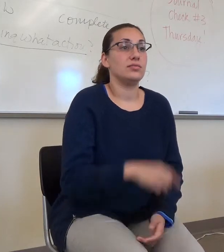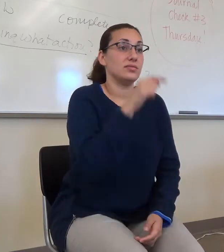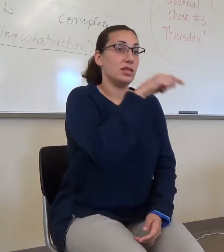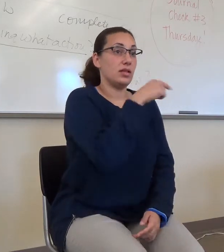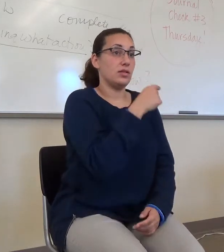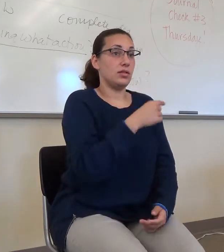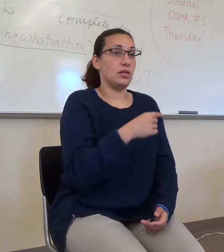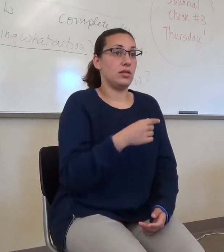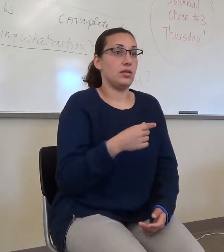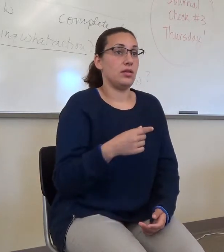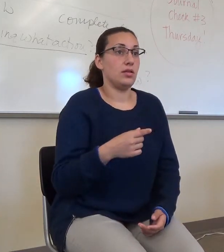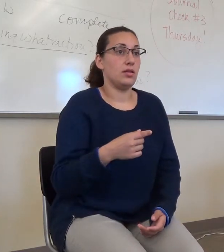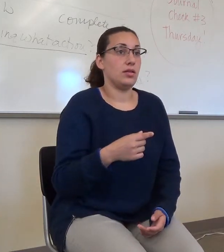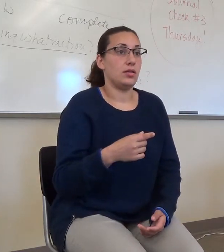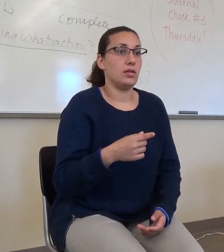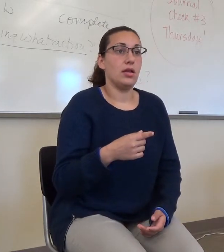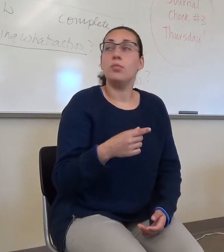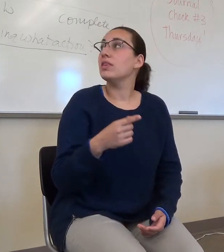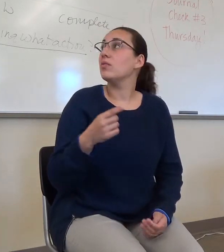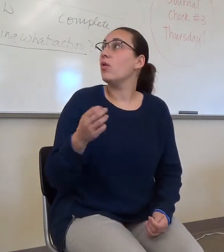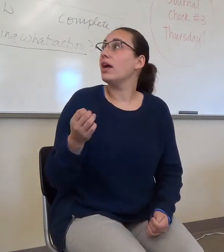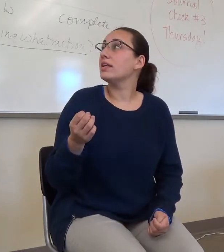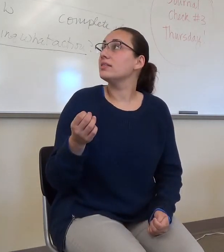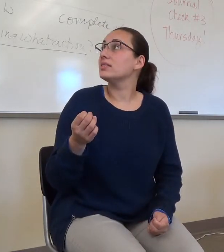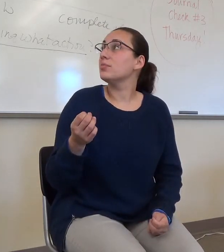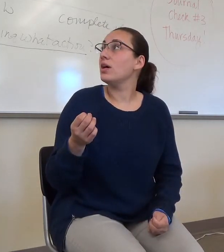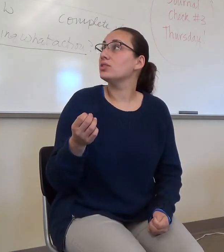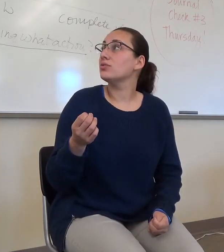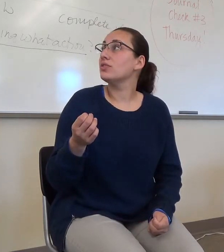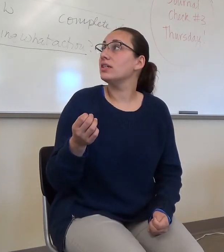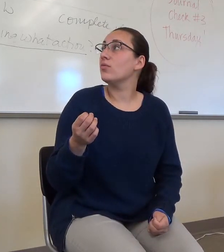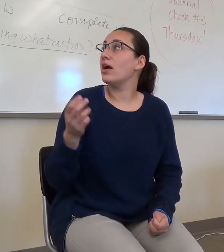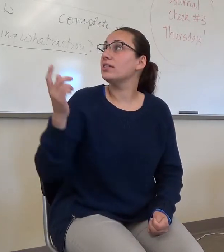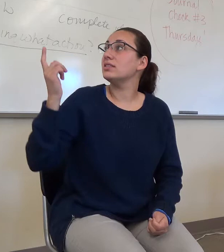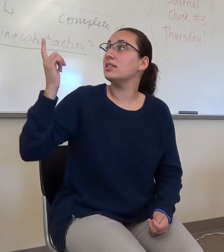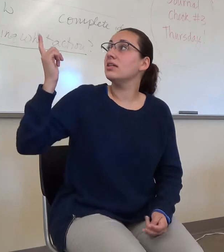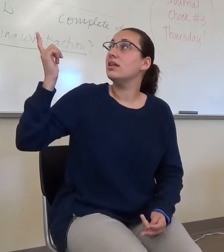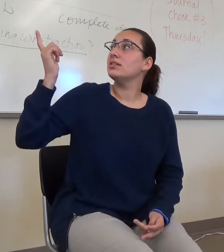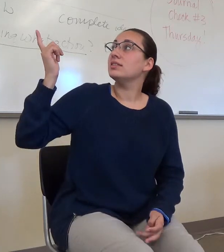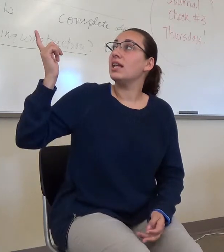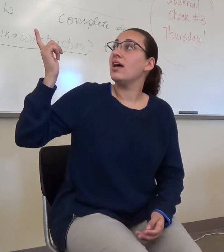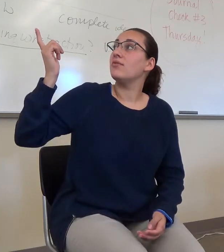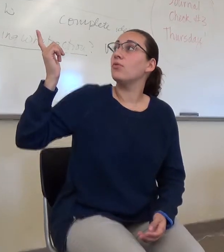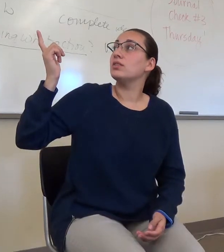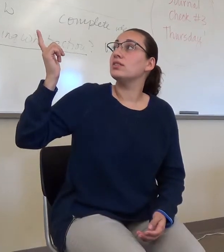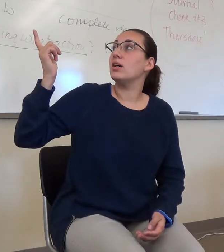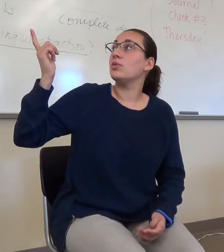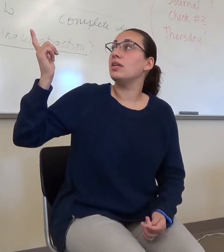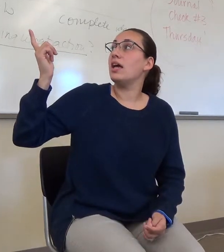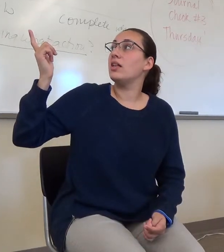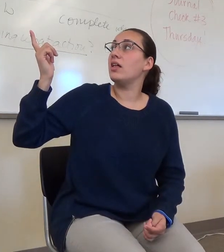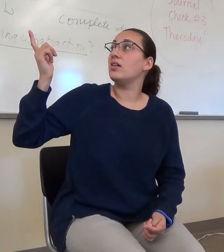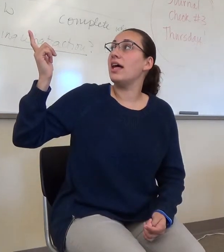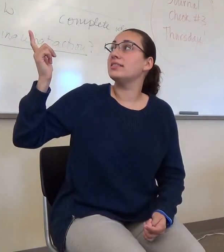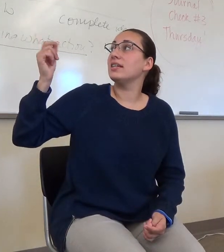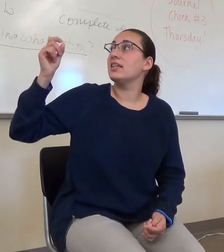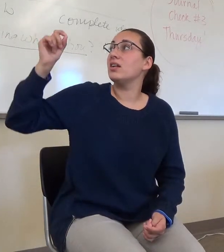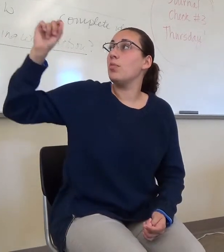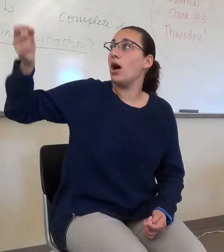and he's the writer. But then why does the apostrophe, does it have W-E-L-L-S and then an